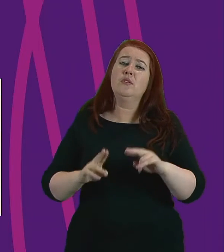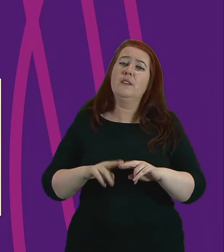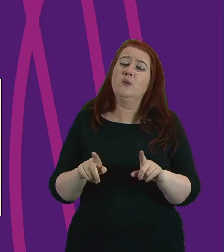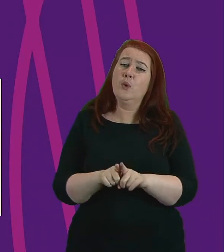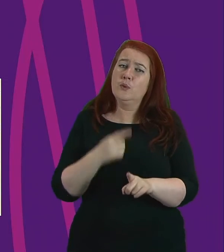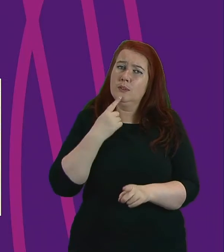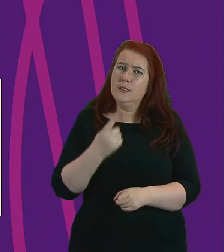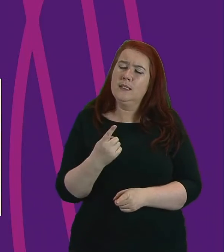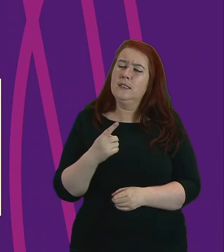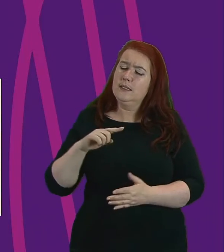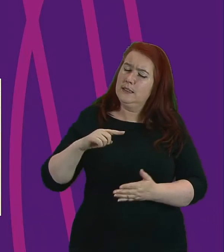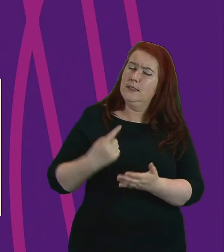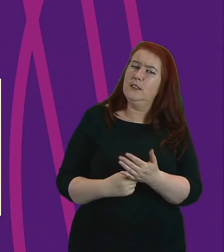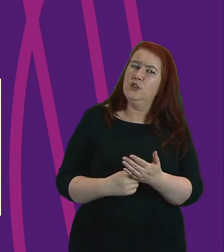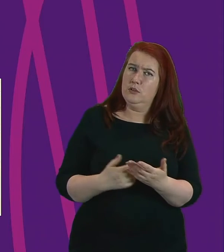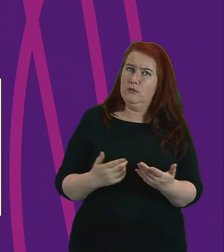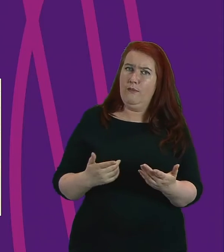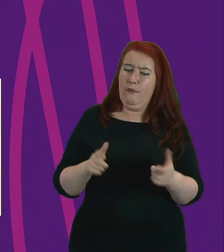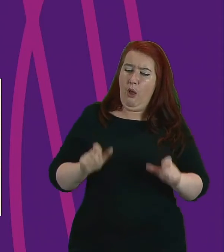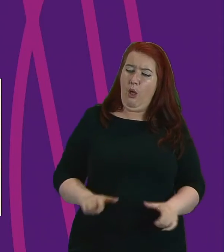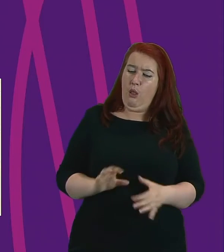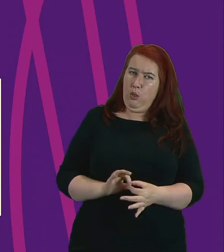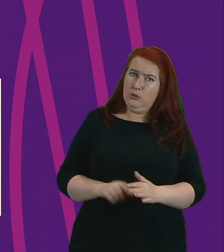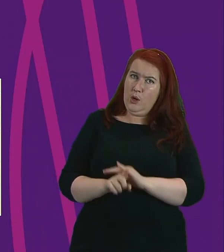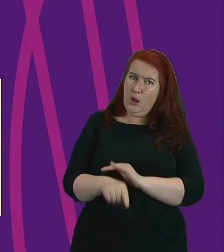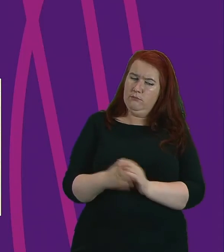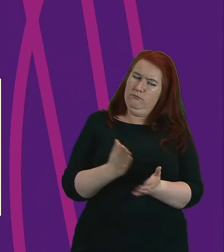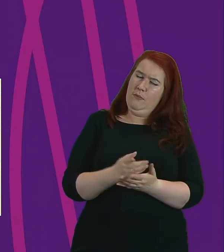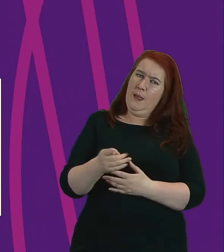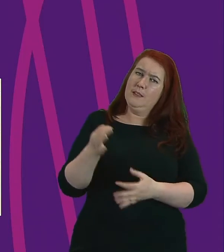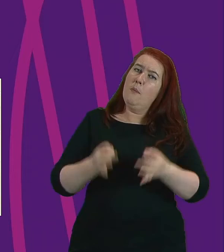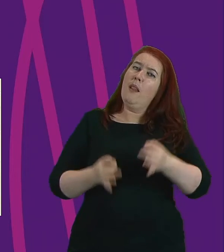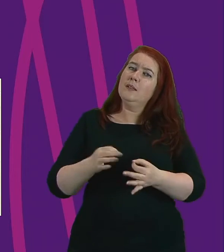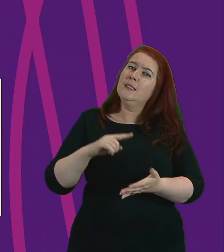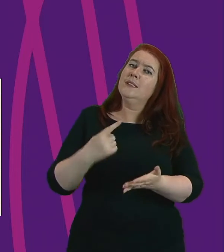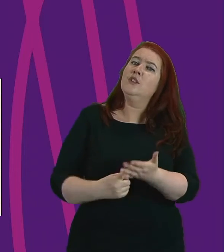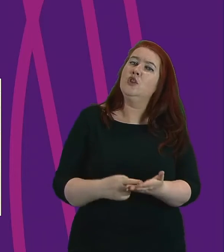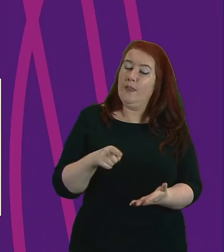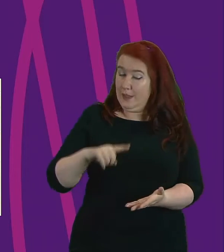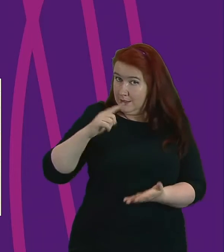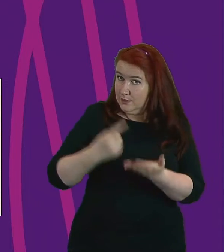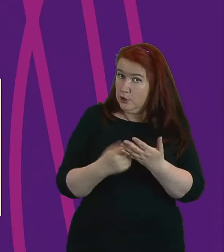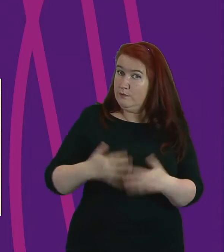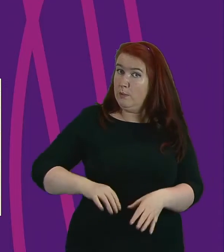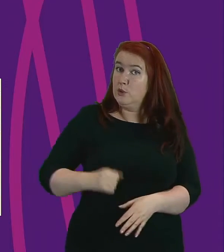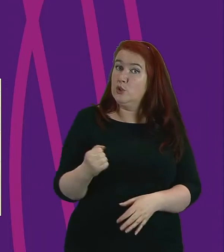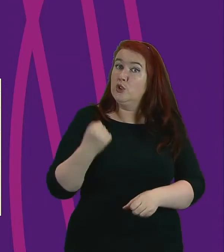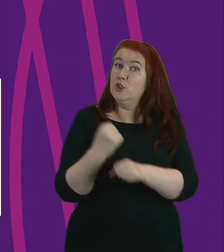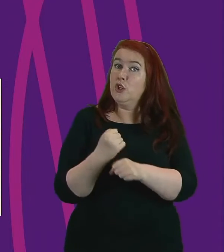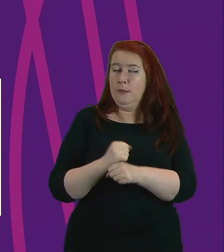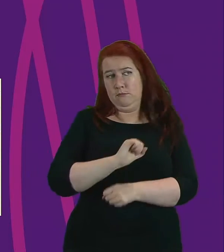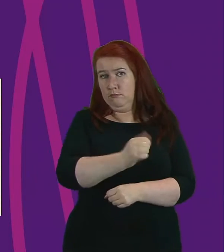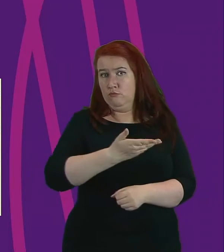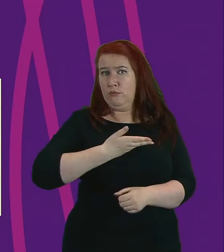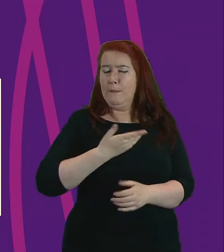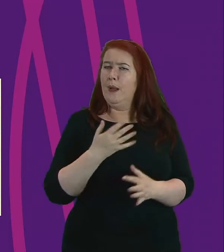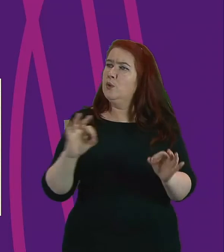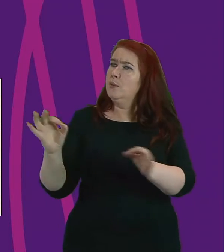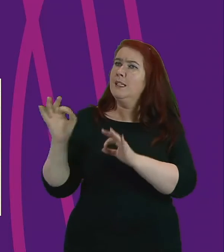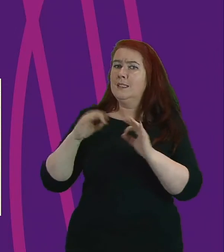decisions about exiting lockdown are political decisions. They're choices made by the Scottish Government, as they're entitled to do, but they're nobody